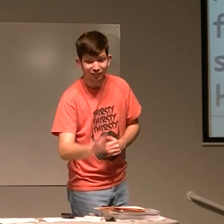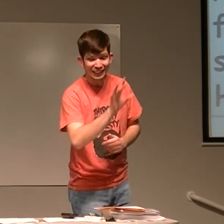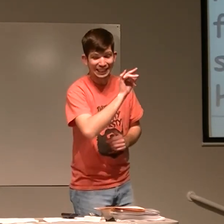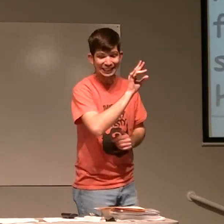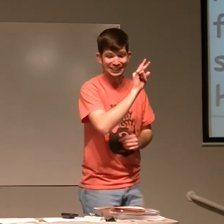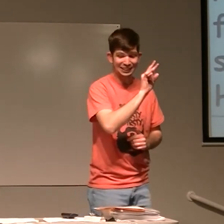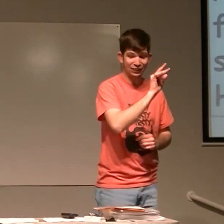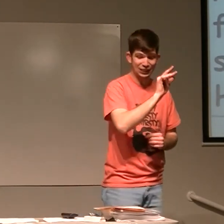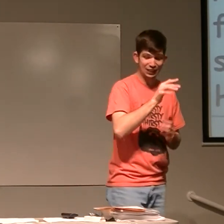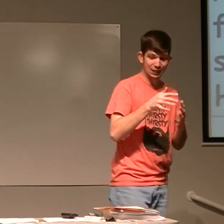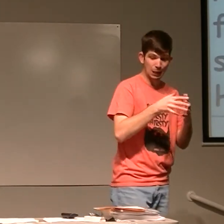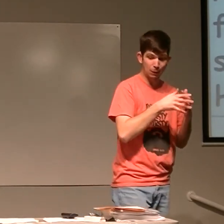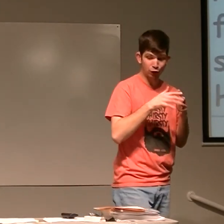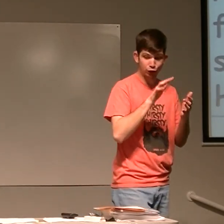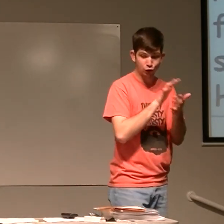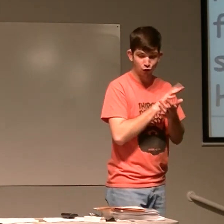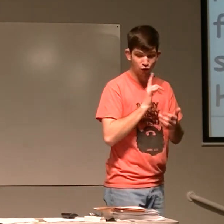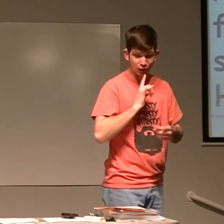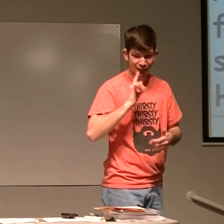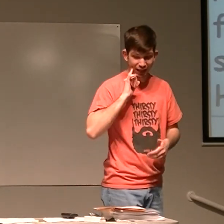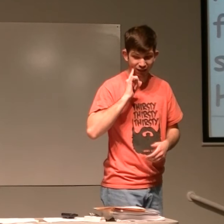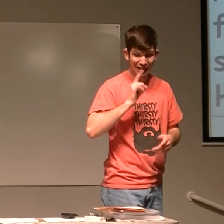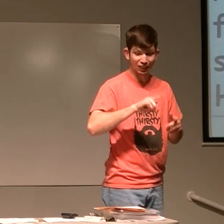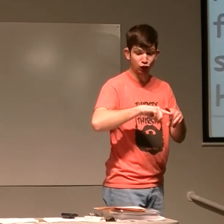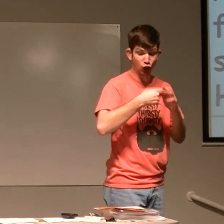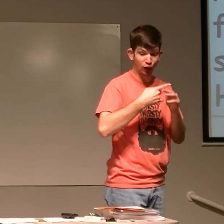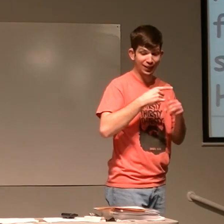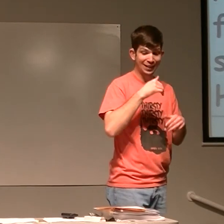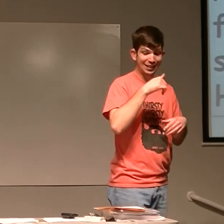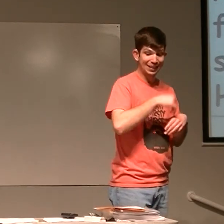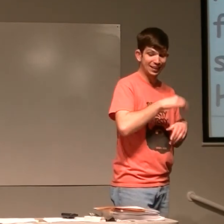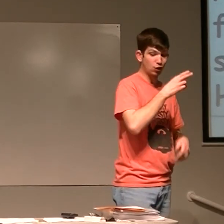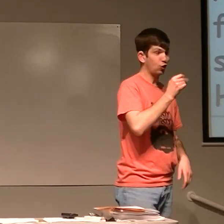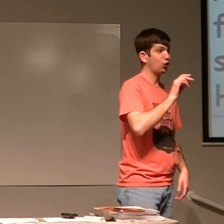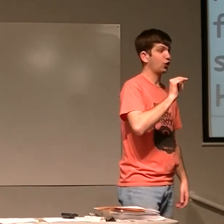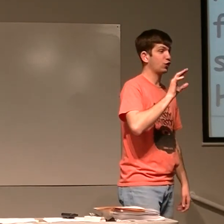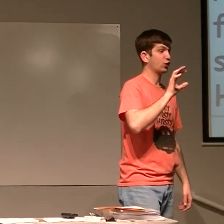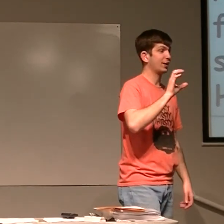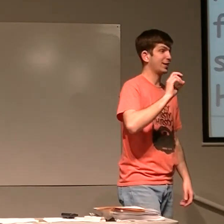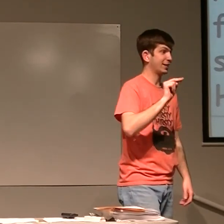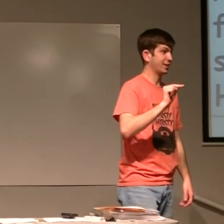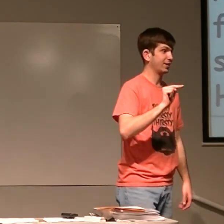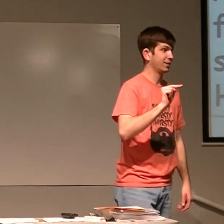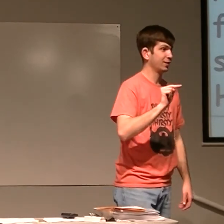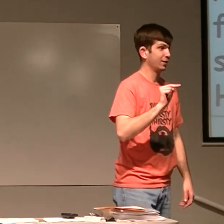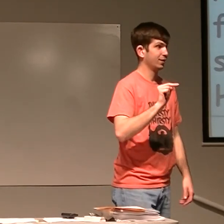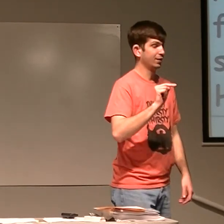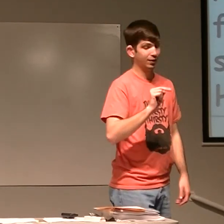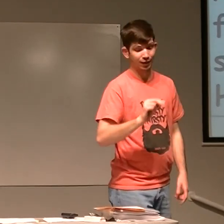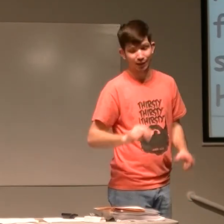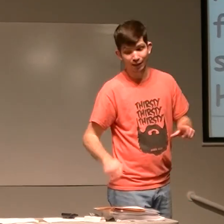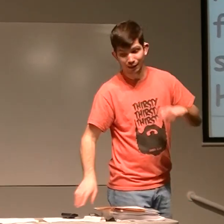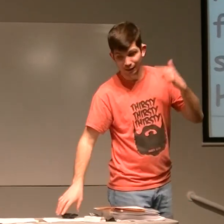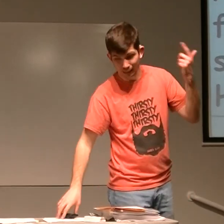In 1817, American School for the Deaf has started in Hartford, Connecticut. And